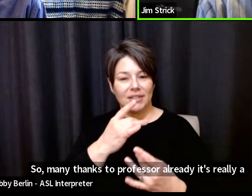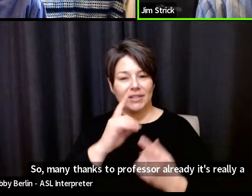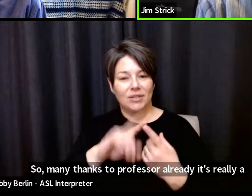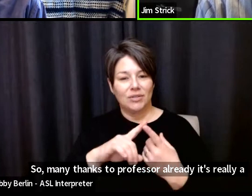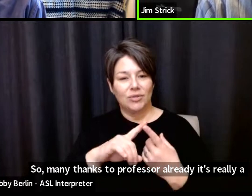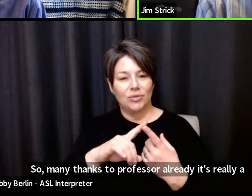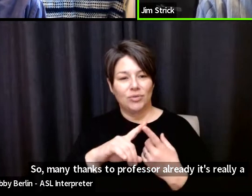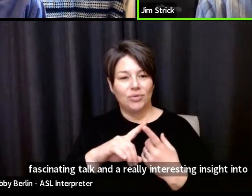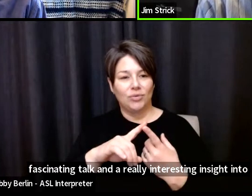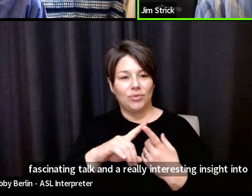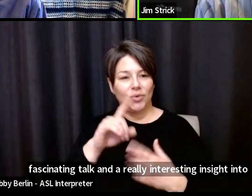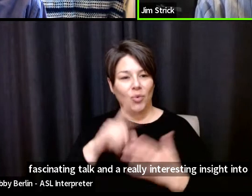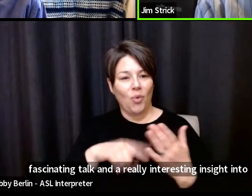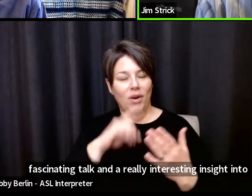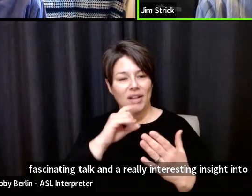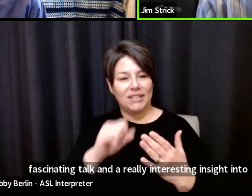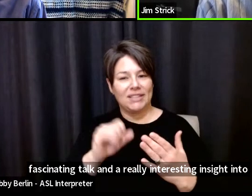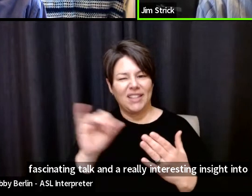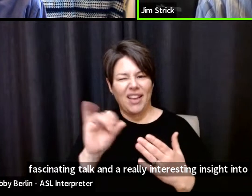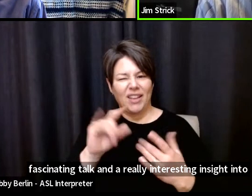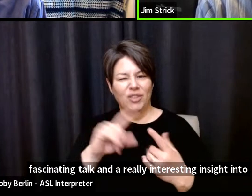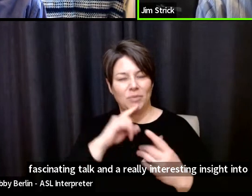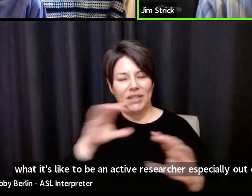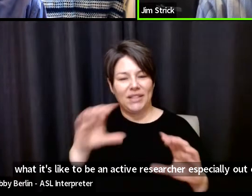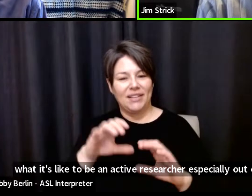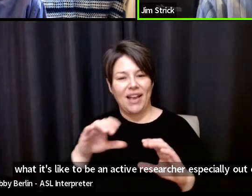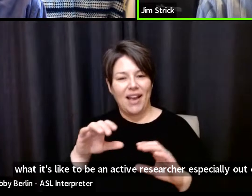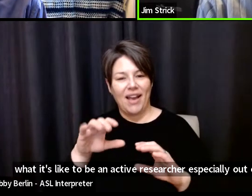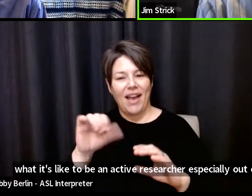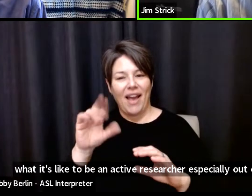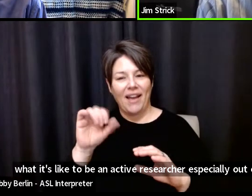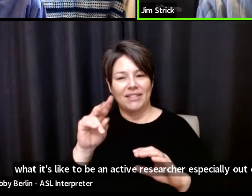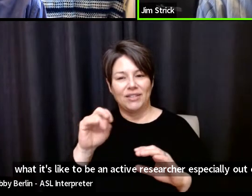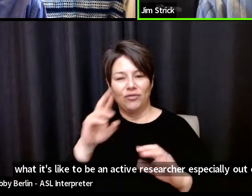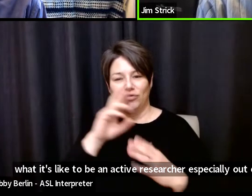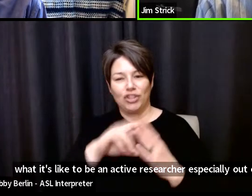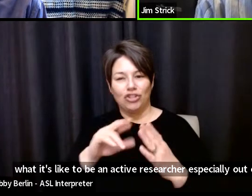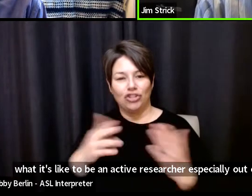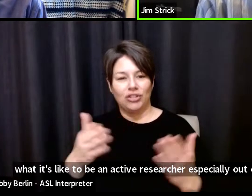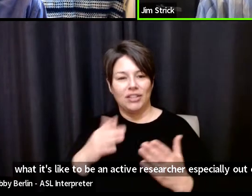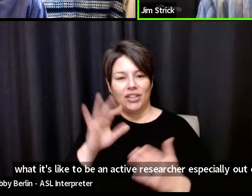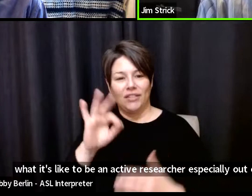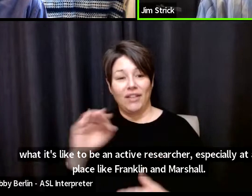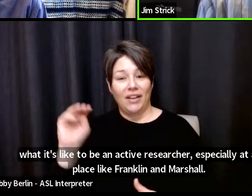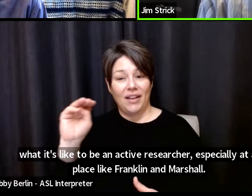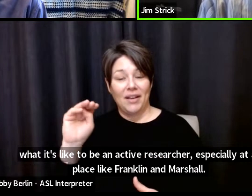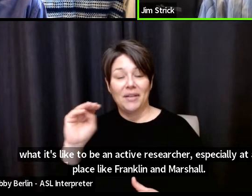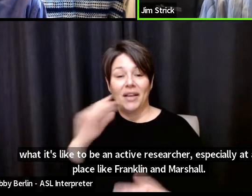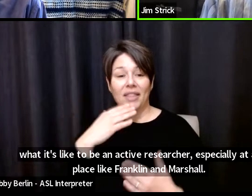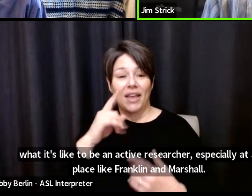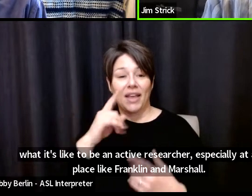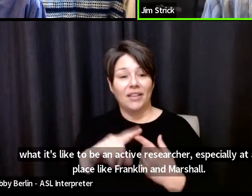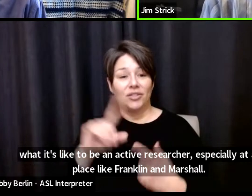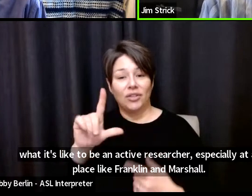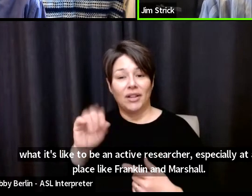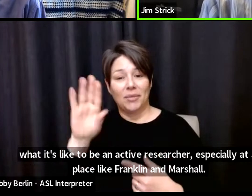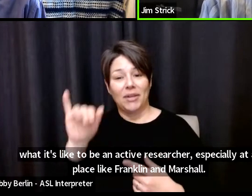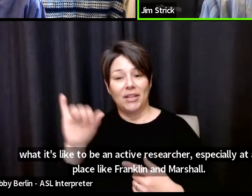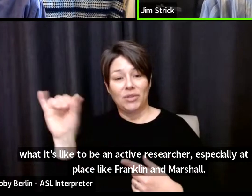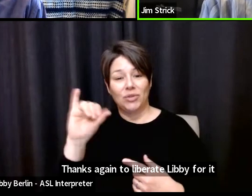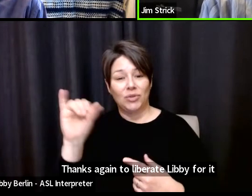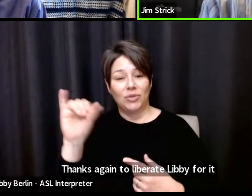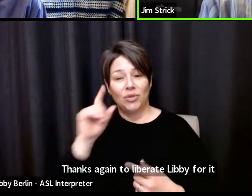to be an active researcher, especially at a place like Franklin and Marshall. Thanks again to Libby